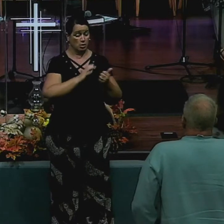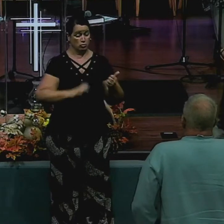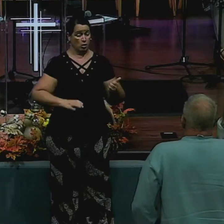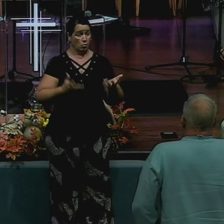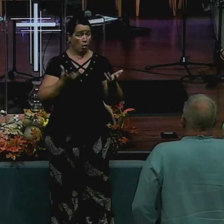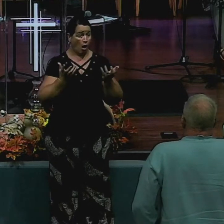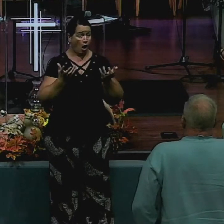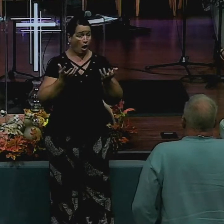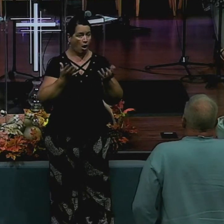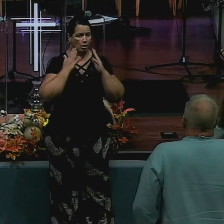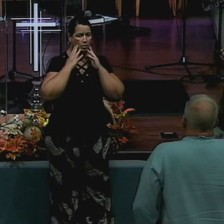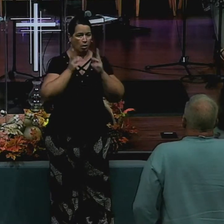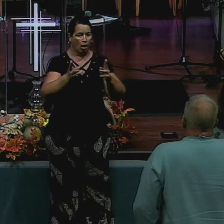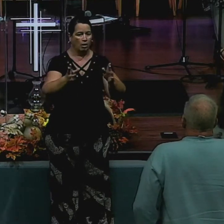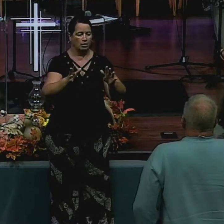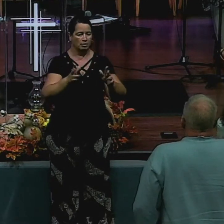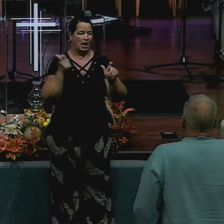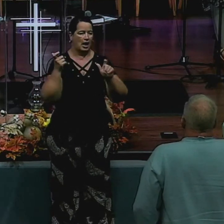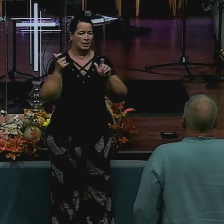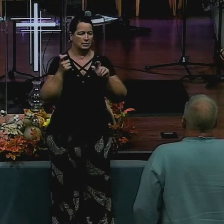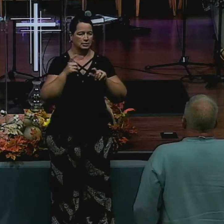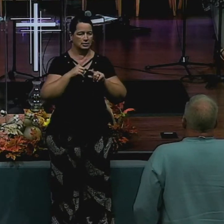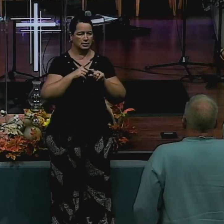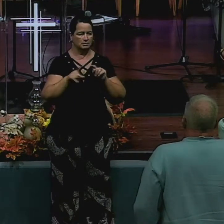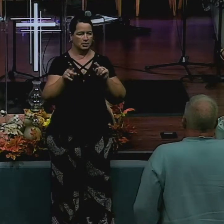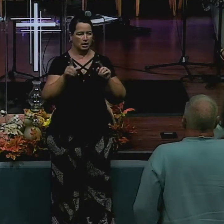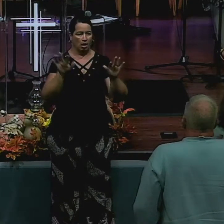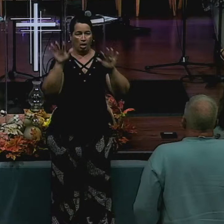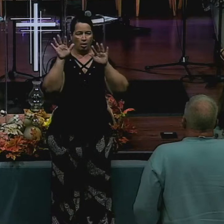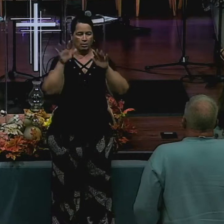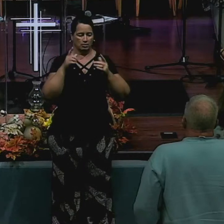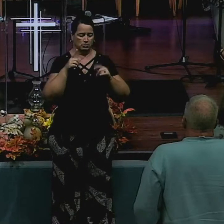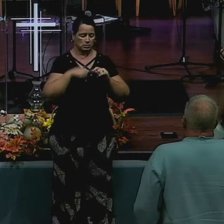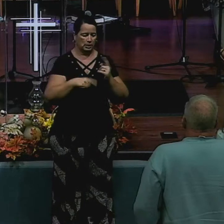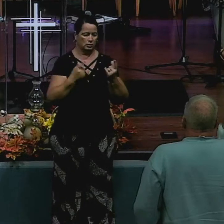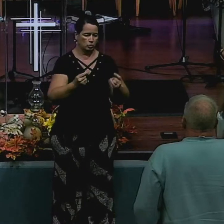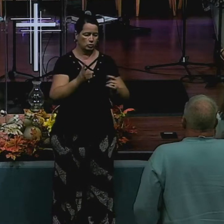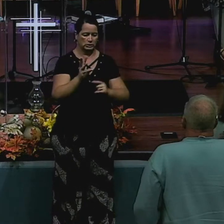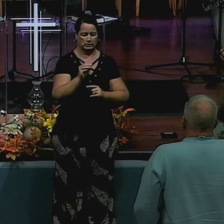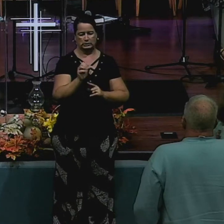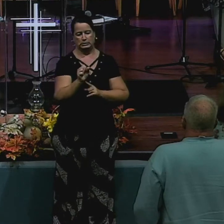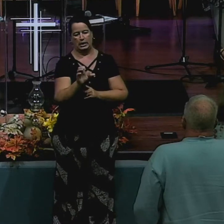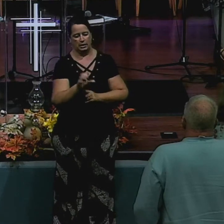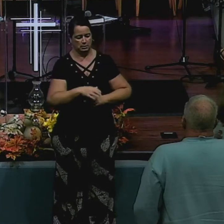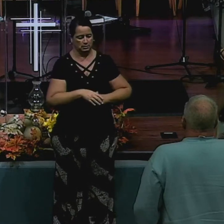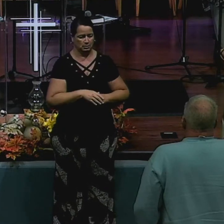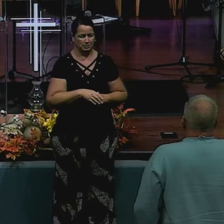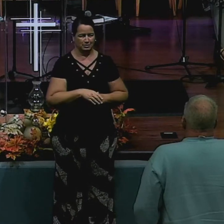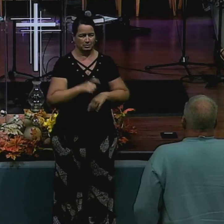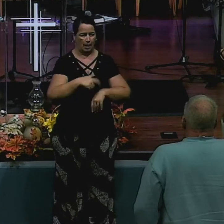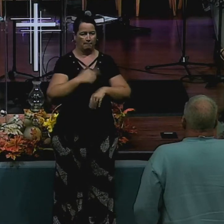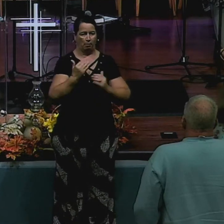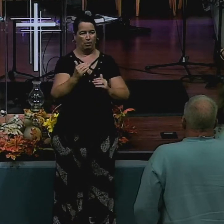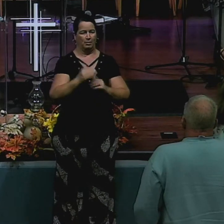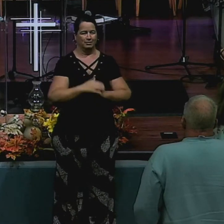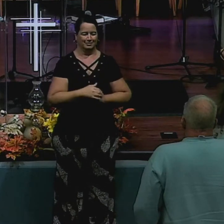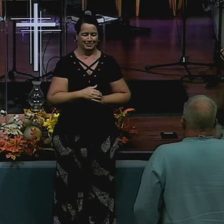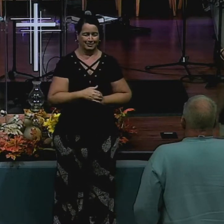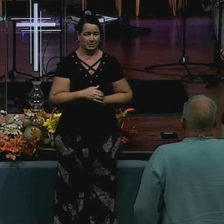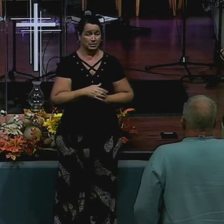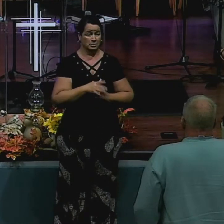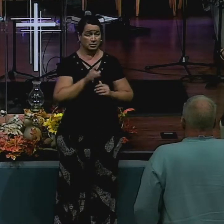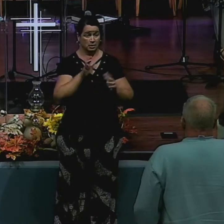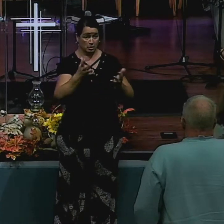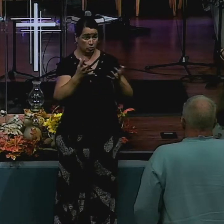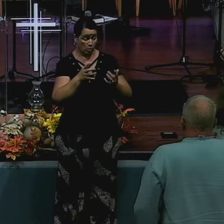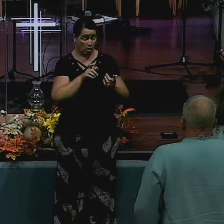invitation is like so rushed and so fast, and you got deep things, and you really can't do it in a 60-second soundbite. So if you'd like to talk with your pastor